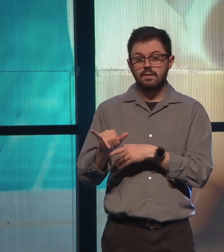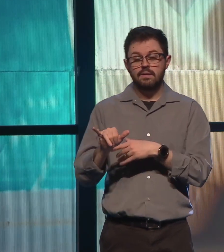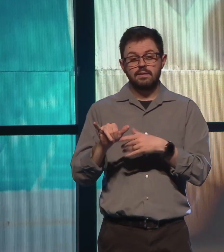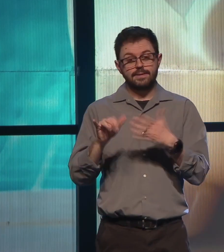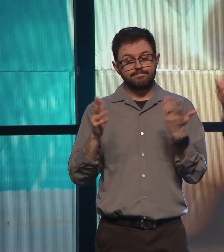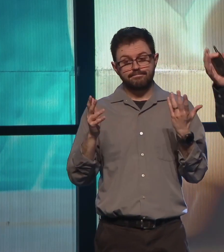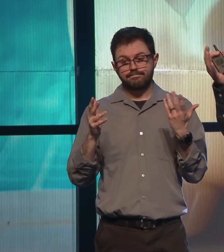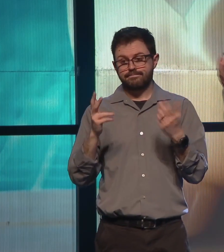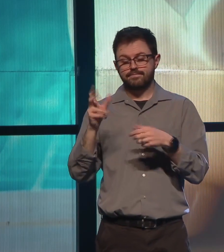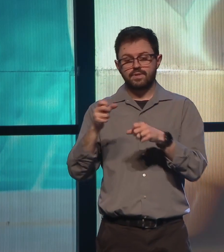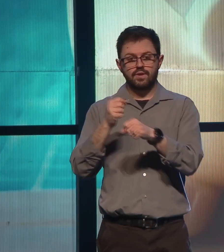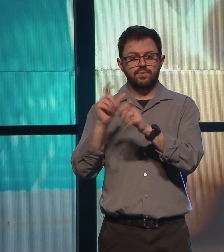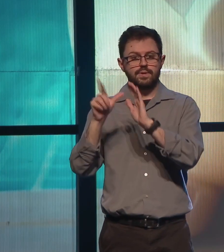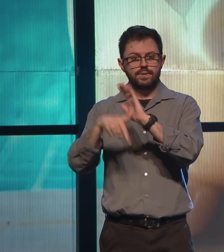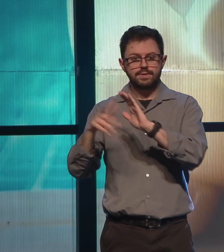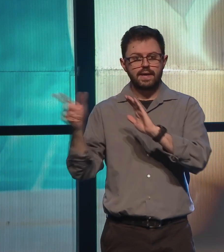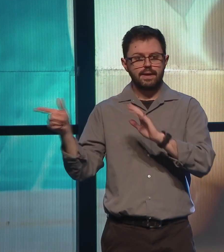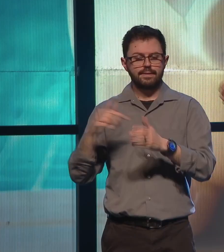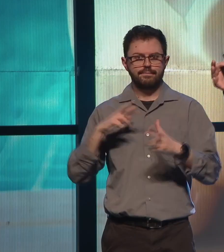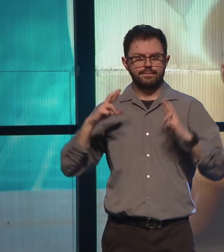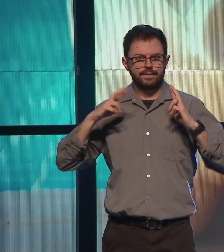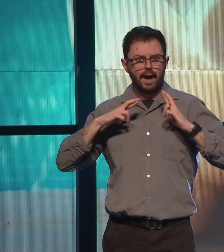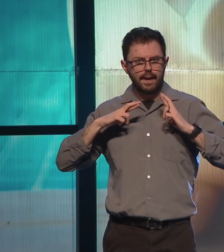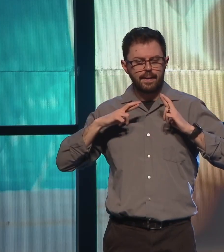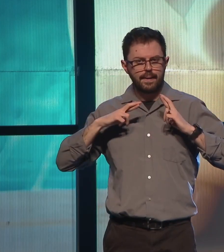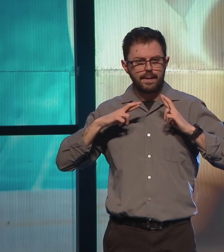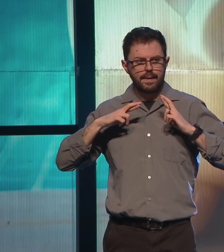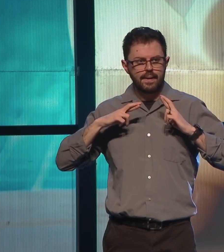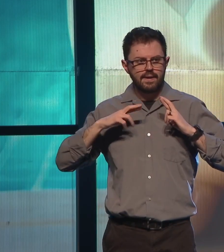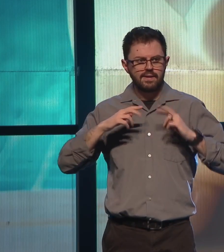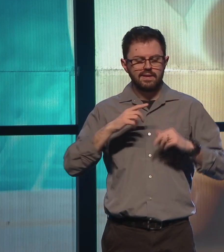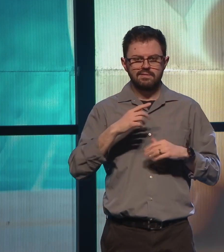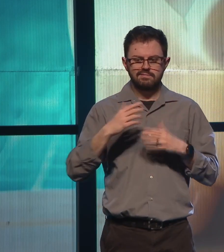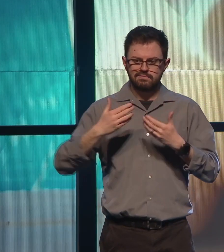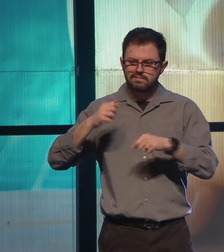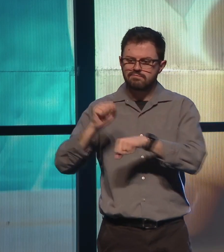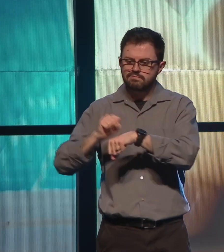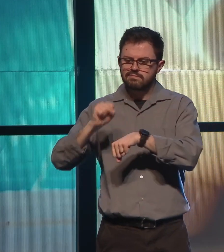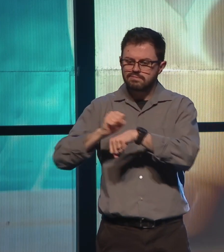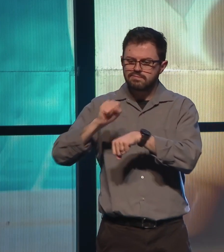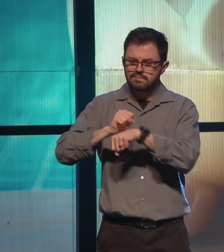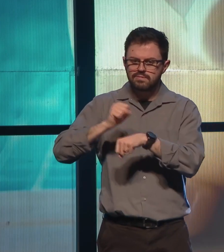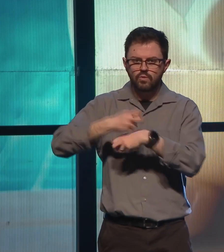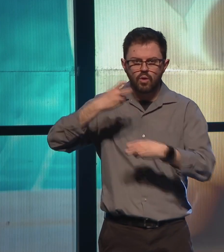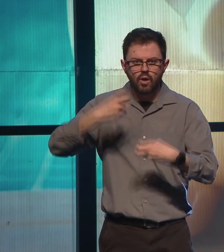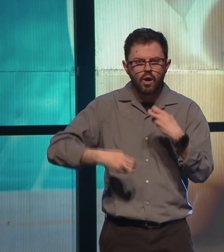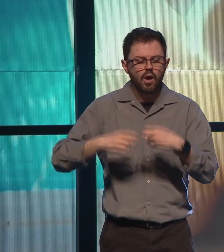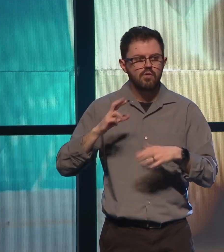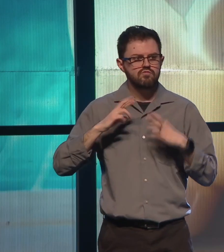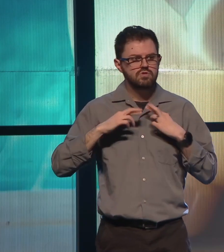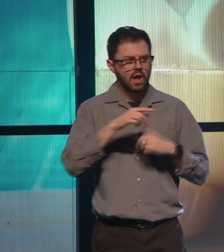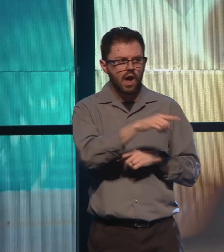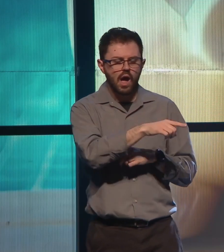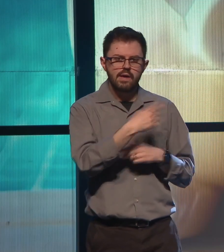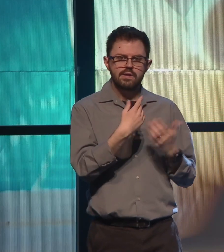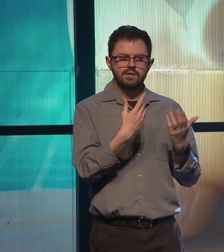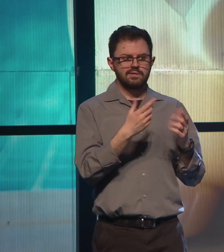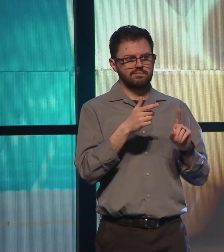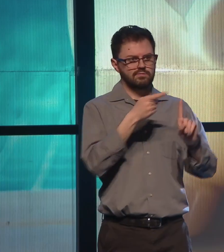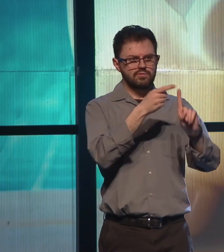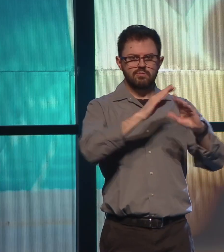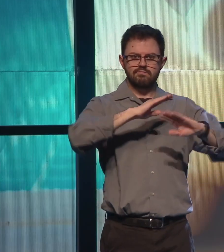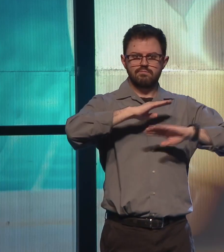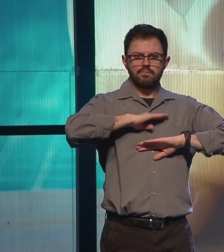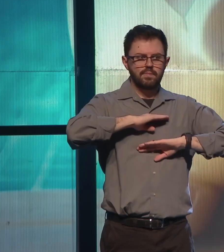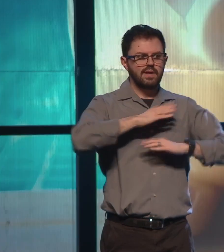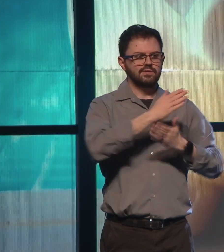year and in like a matter of 3 years, ended up with the endowment, the goal was met, they moved some of their ministry